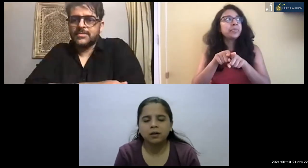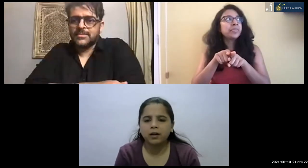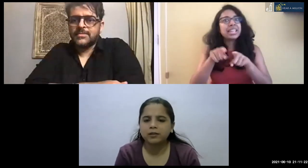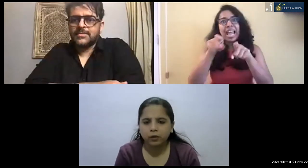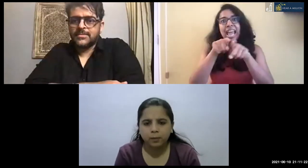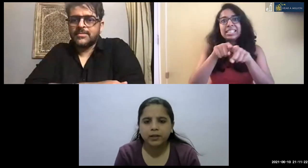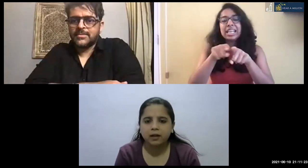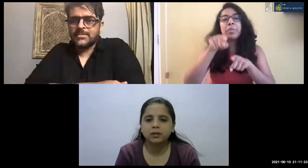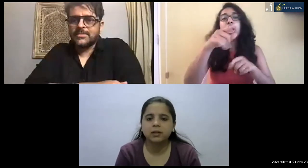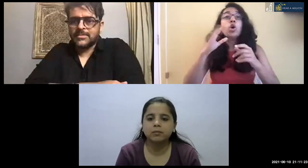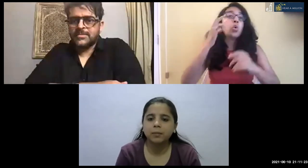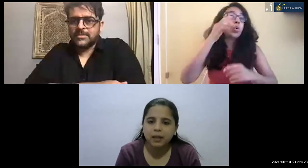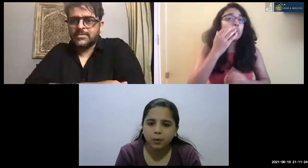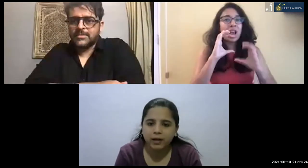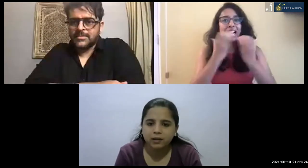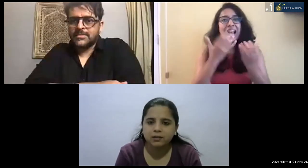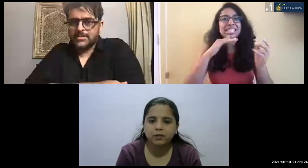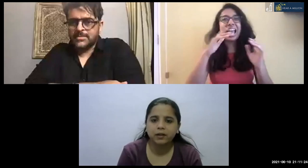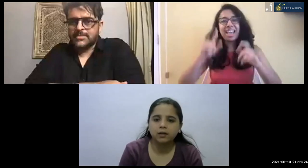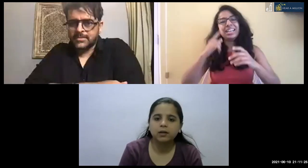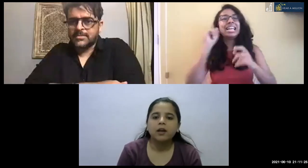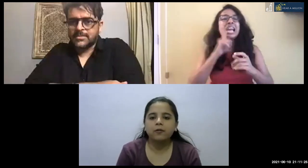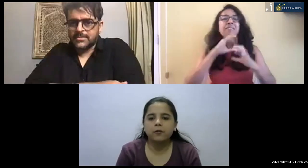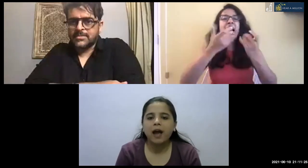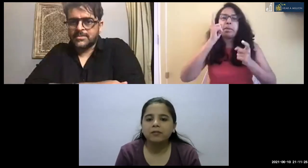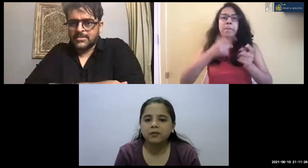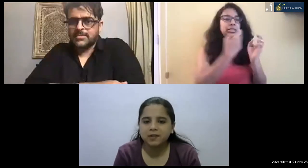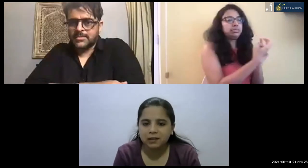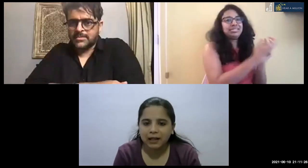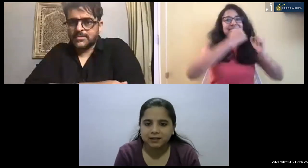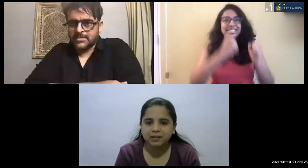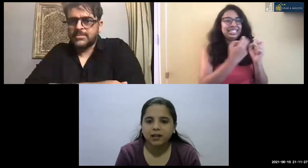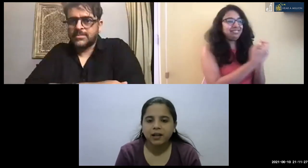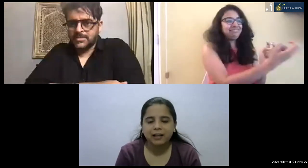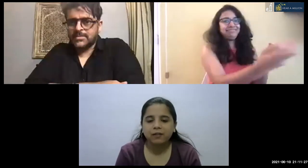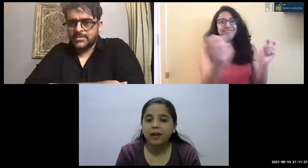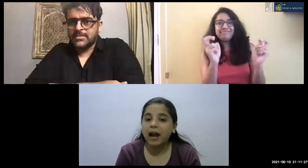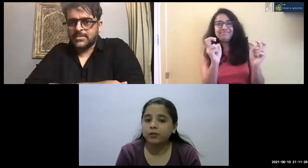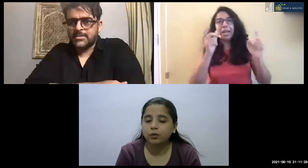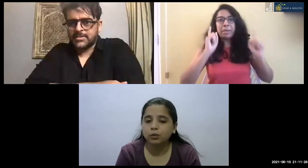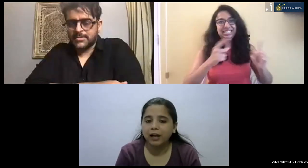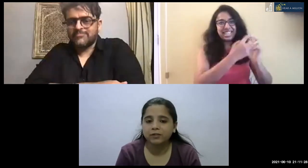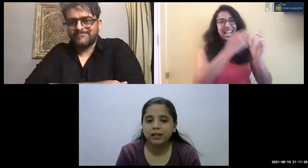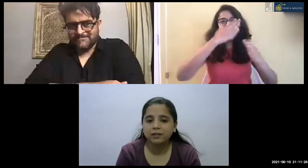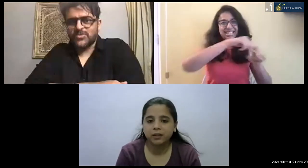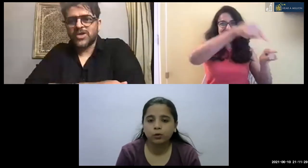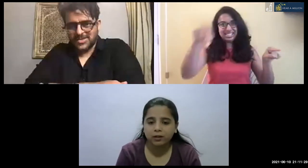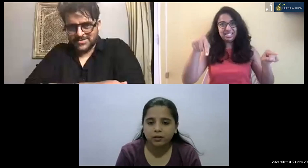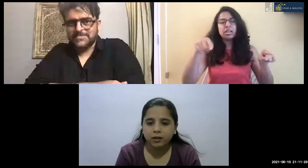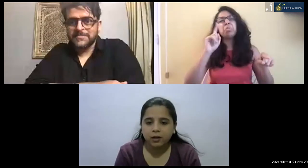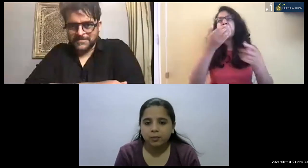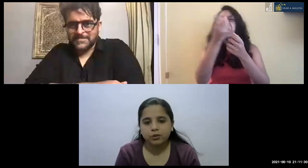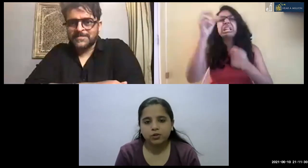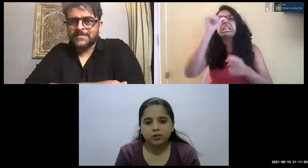think it's okay. But yeah, the main point is over here. If you have the physical classes, it's like we have to have the